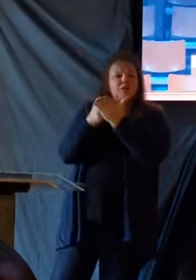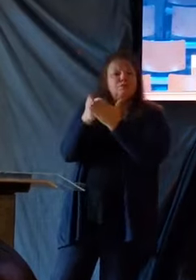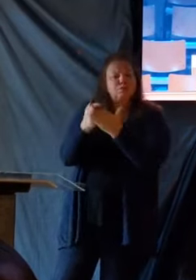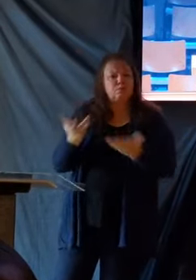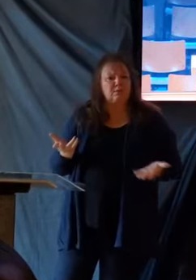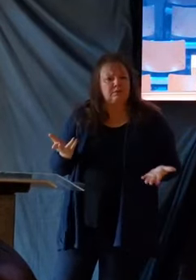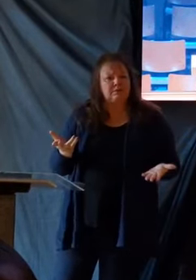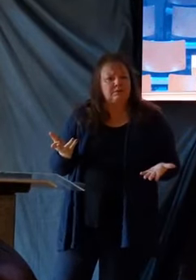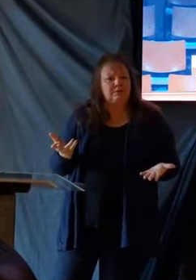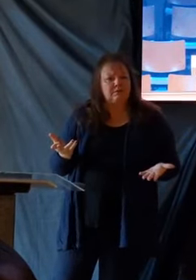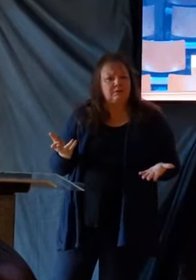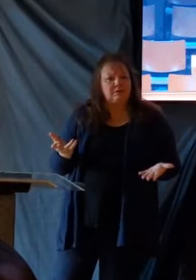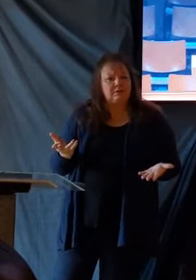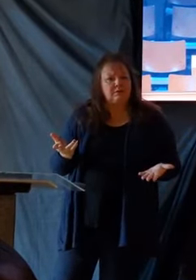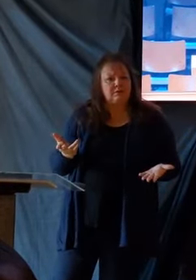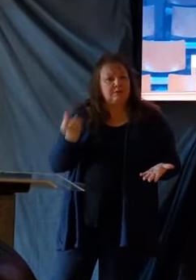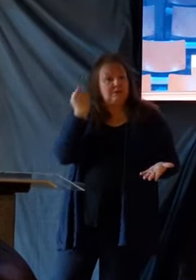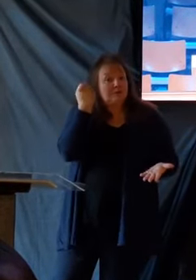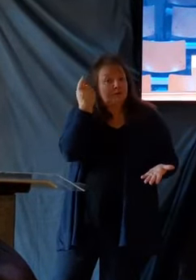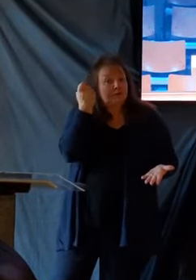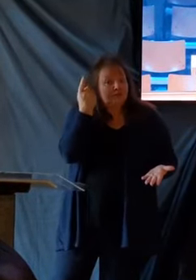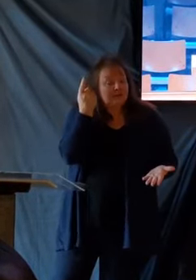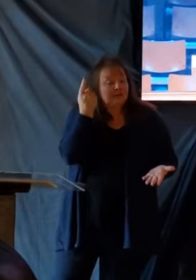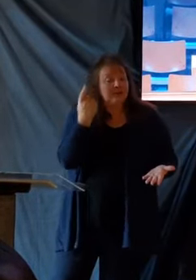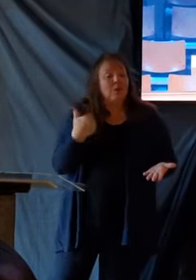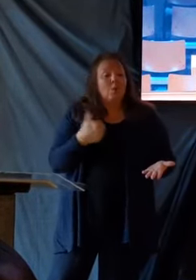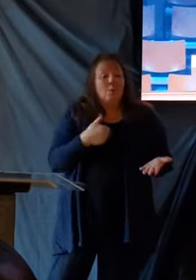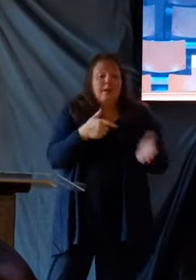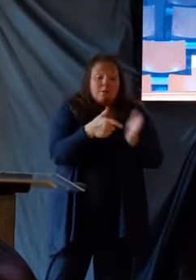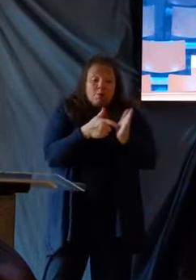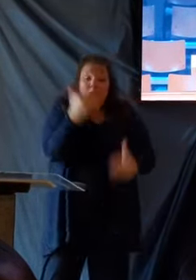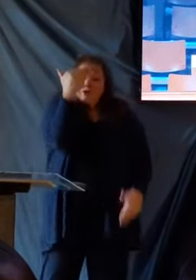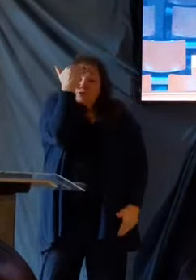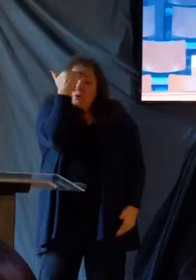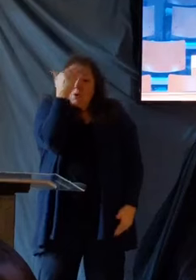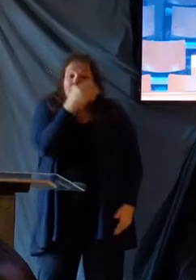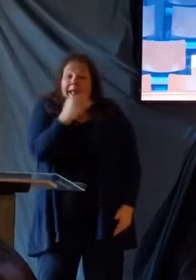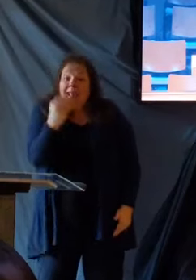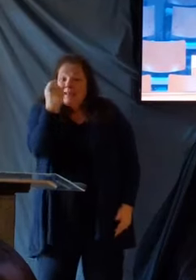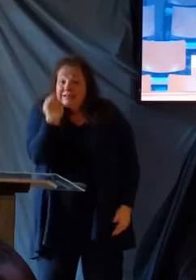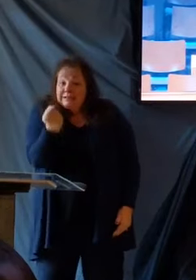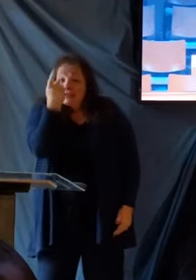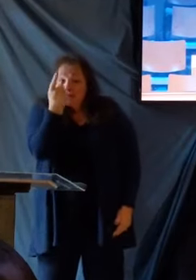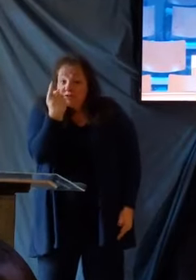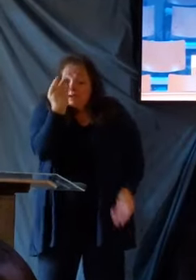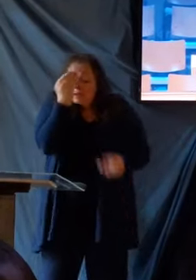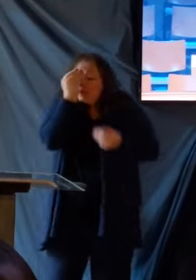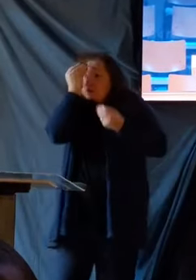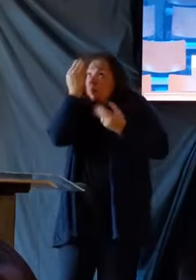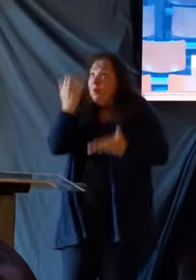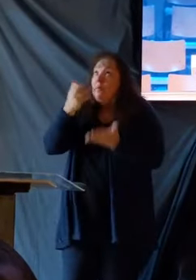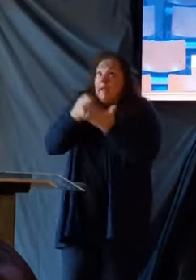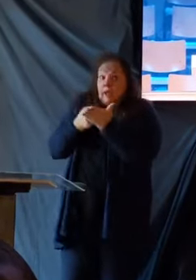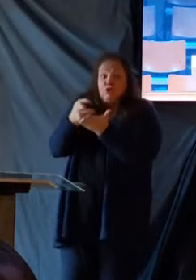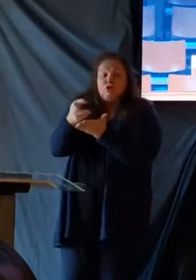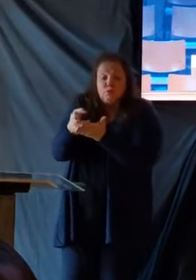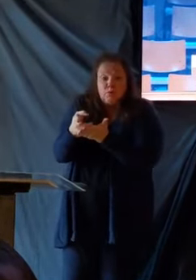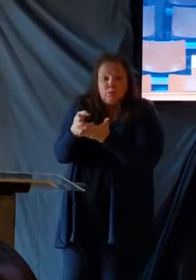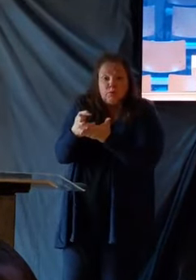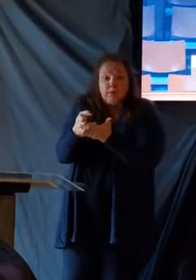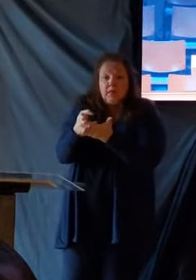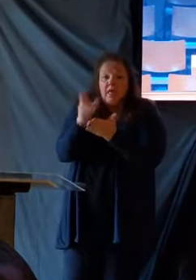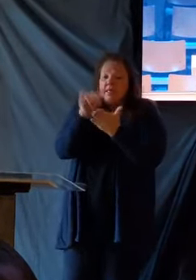God. You know, see here, we are expected to know and understand and submit to the truth and put